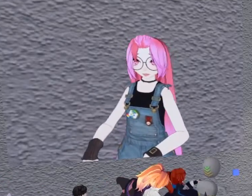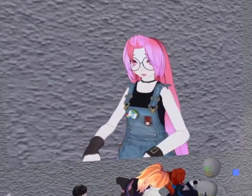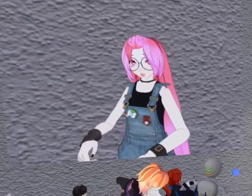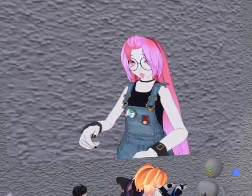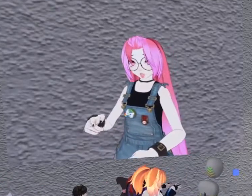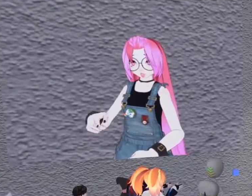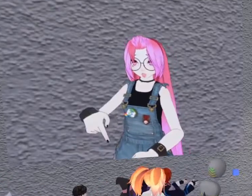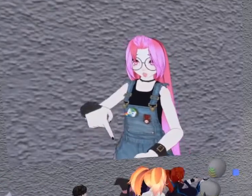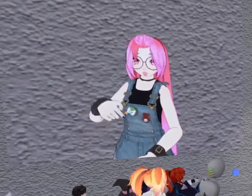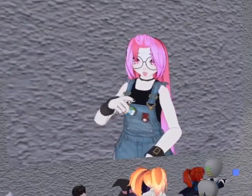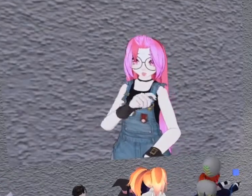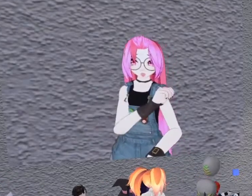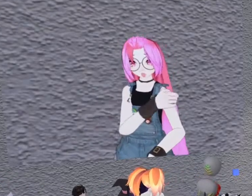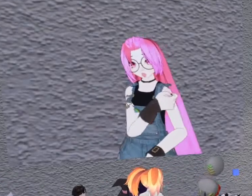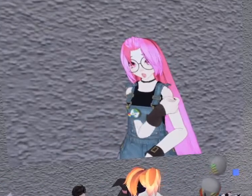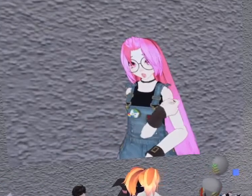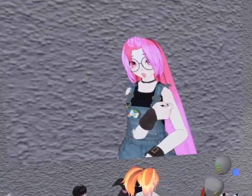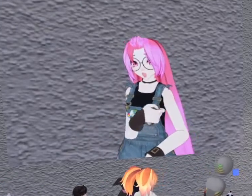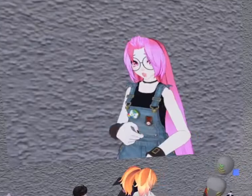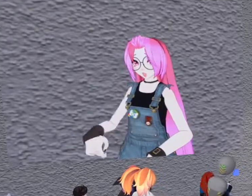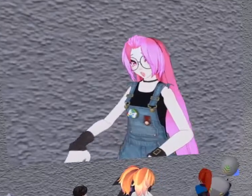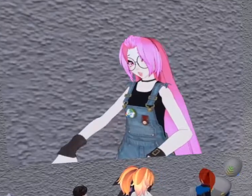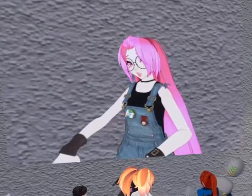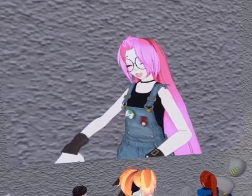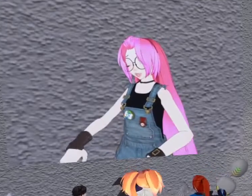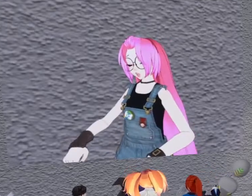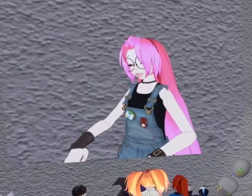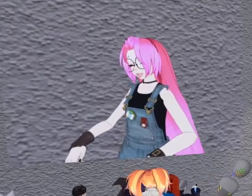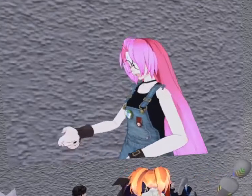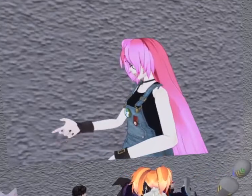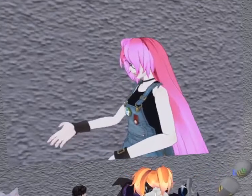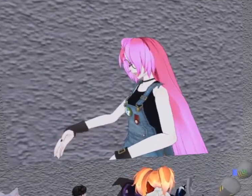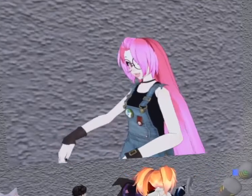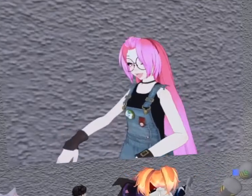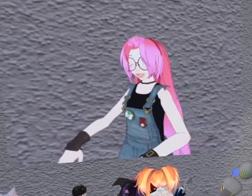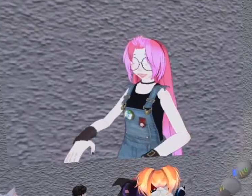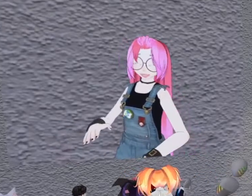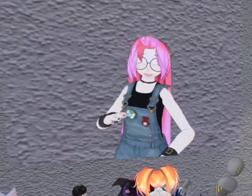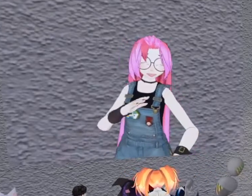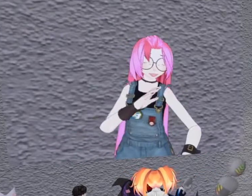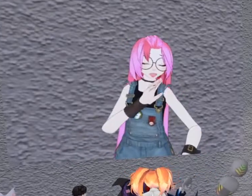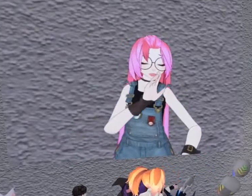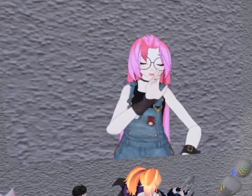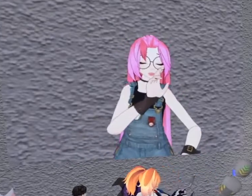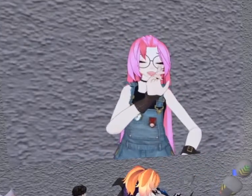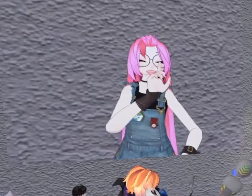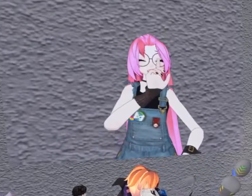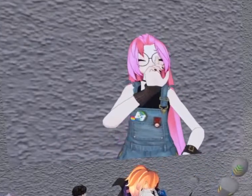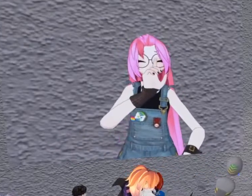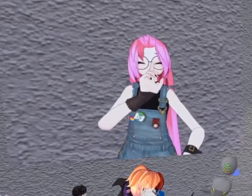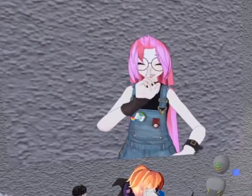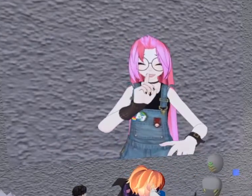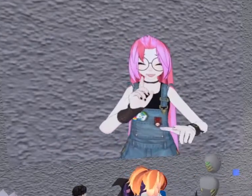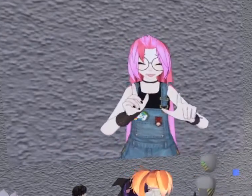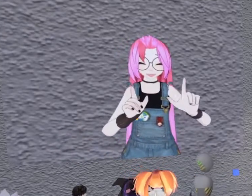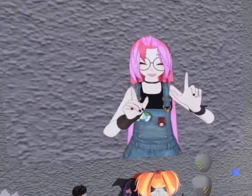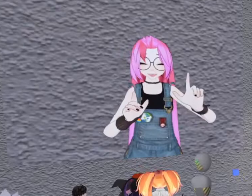or like I need energy. Yeah. All right. Thank you. All right. We'll do a quick review. How do